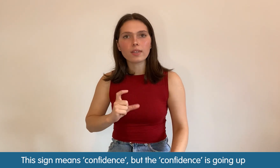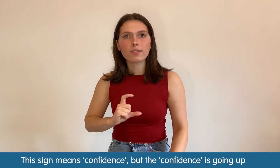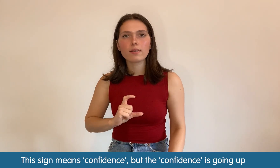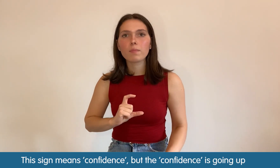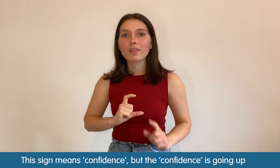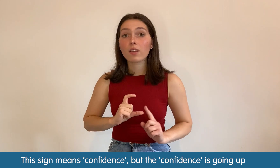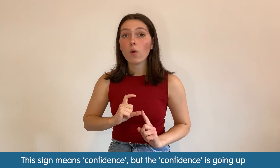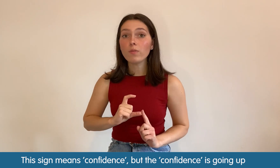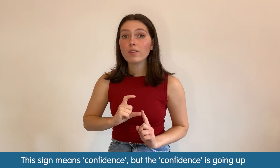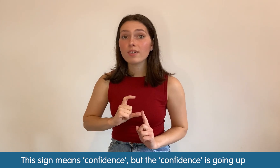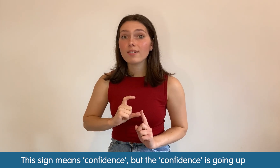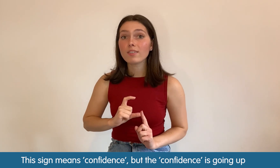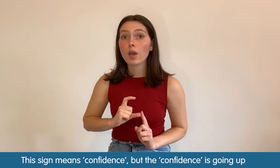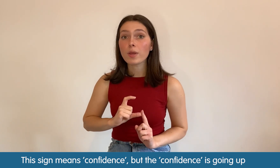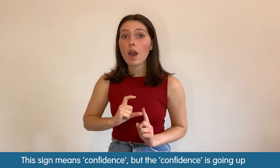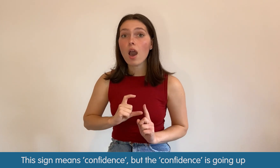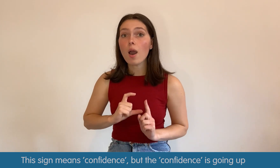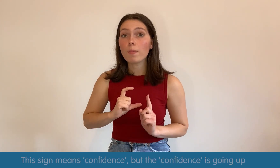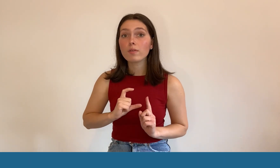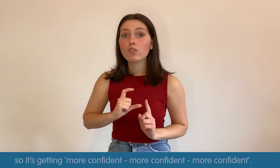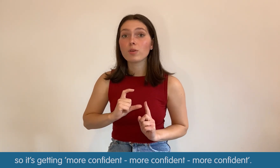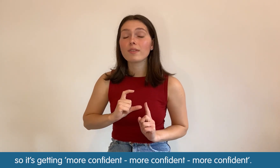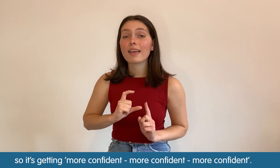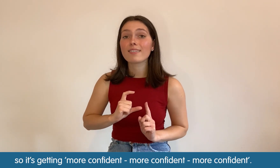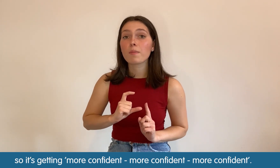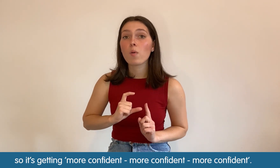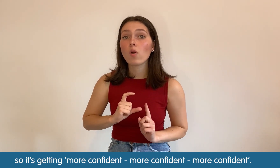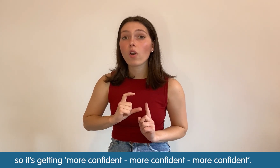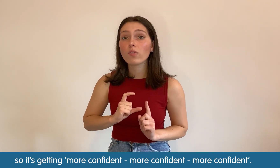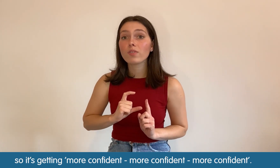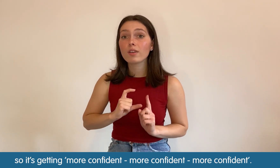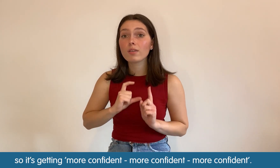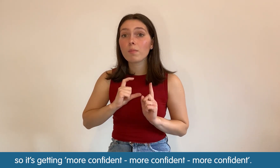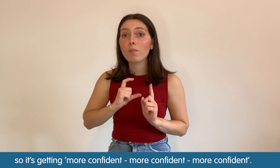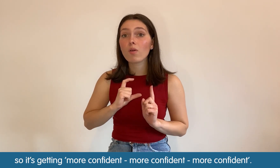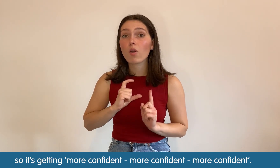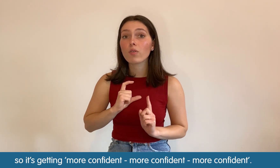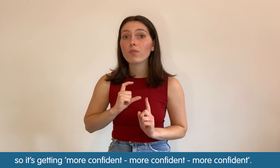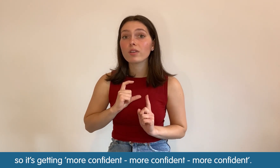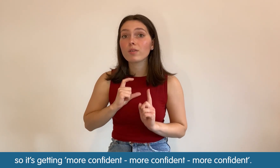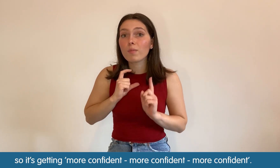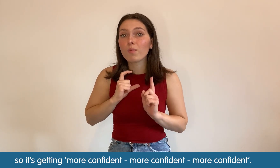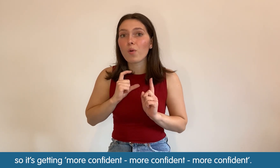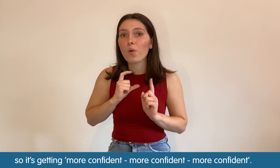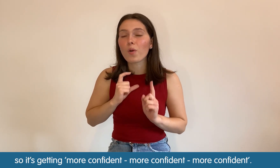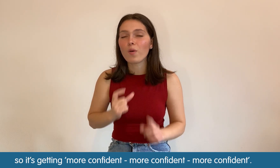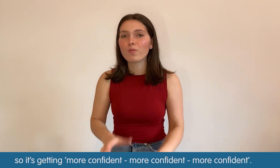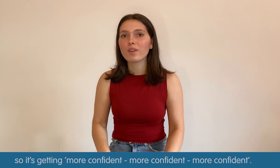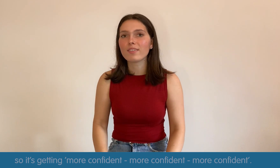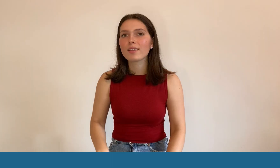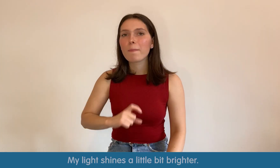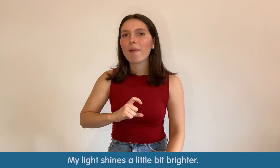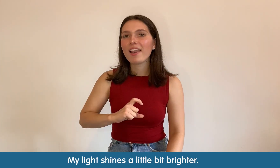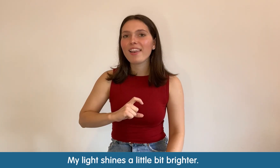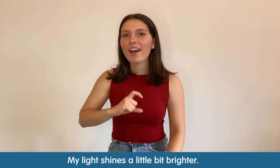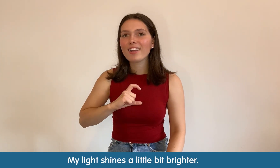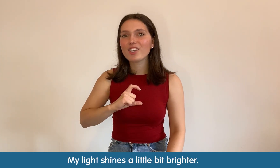confidence, but the confidence is going up. So it's getting more confident, more confident, more confident. My light shines